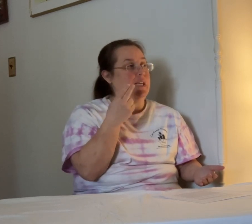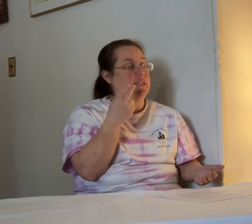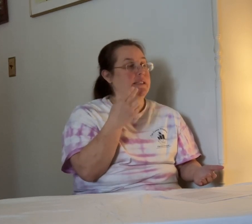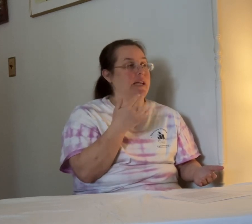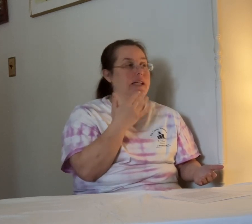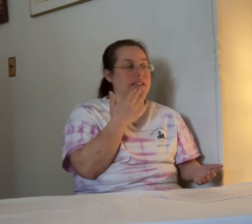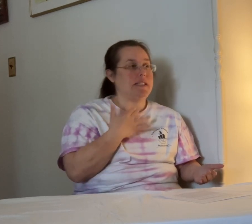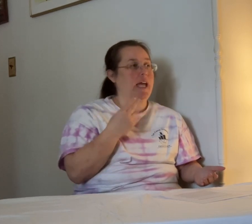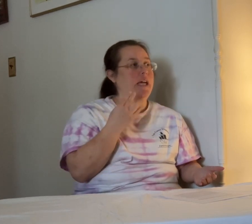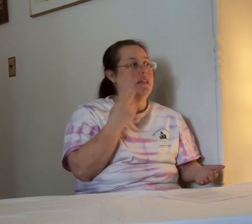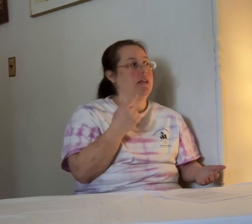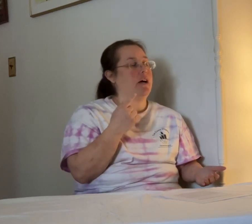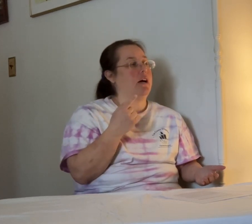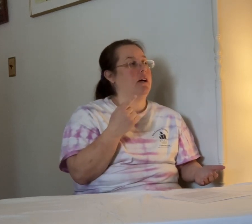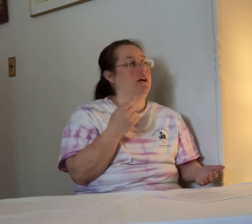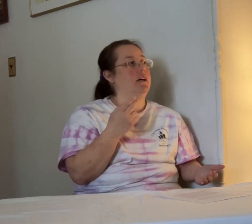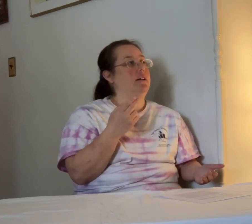CLTs take the